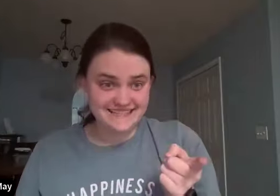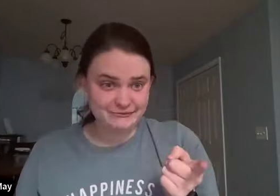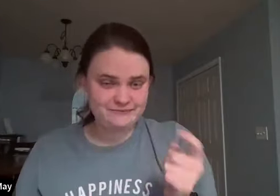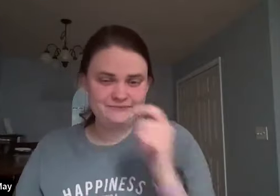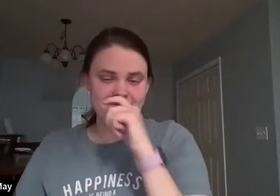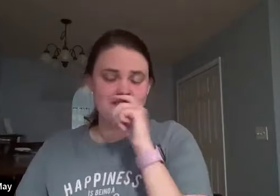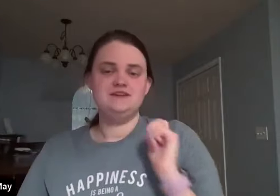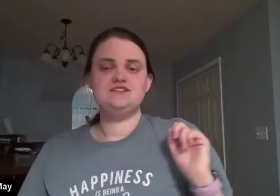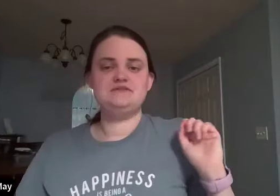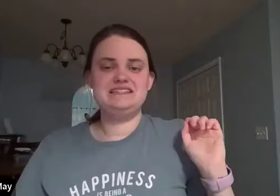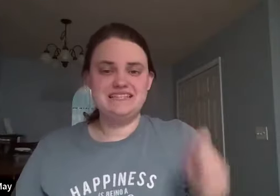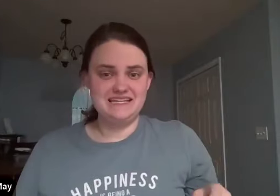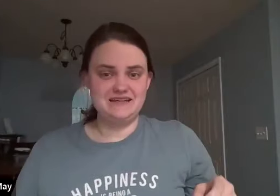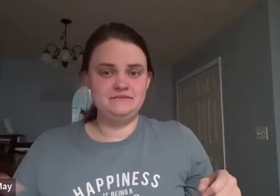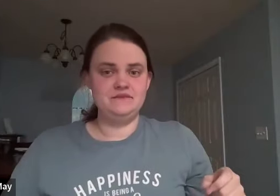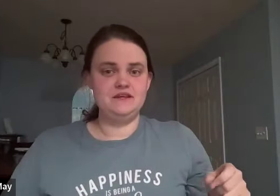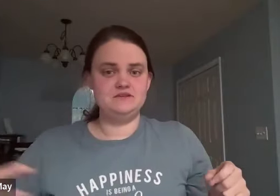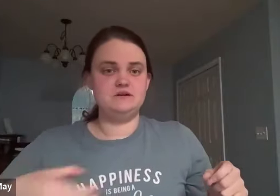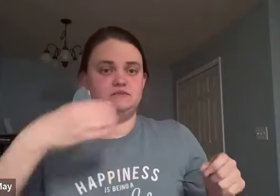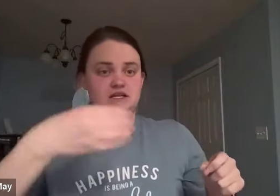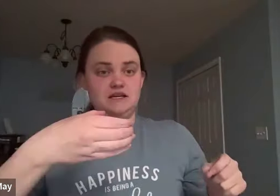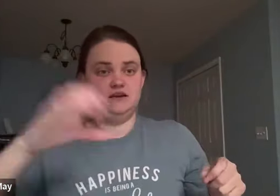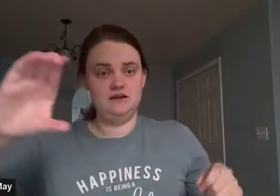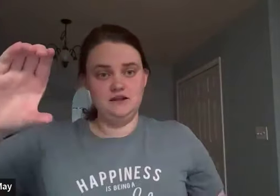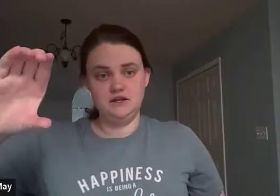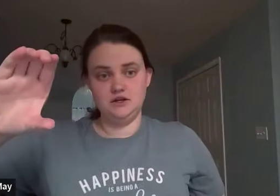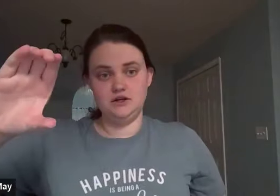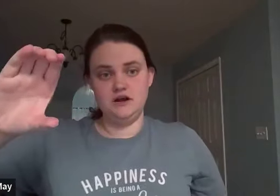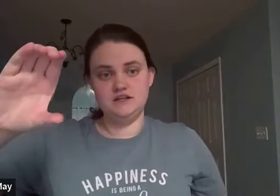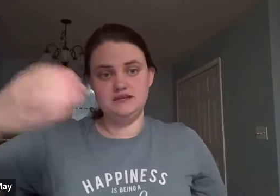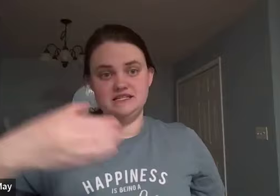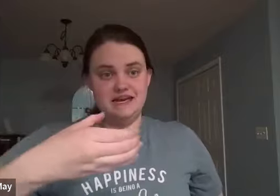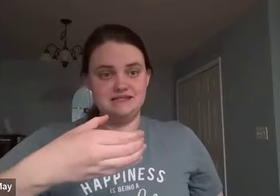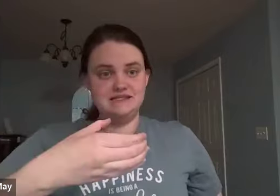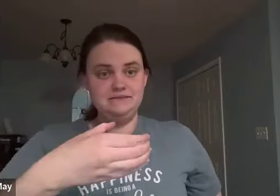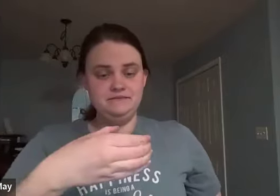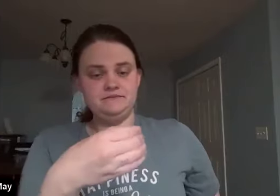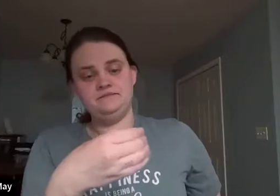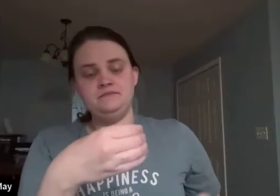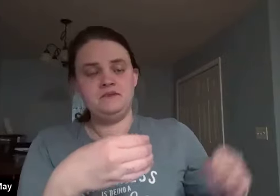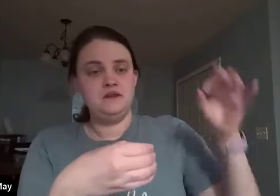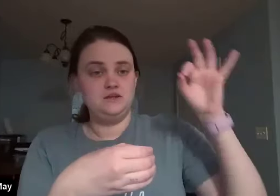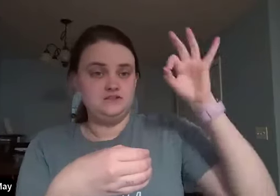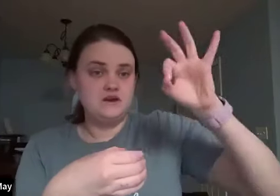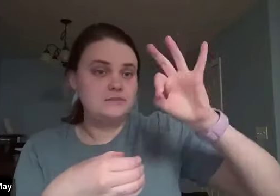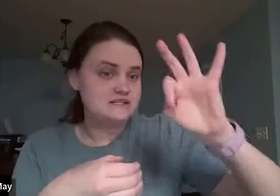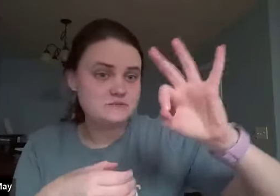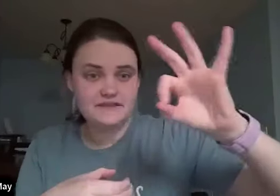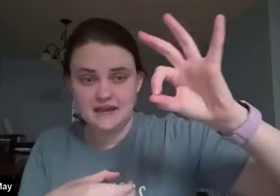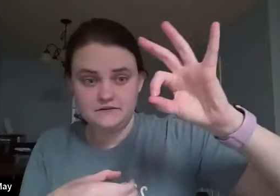tea. So tea is going to be, your non-dominant is in that C. Your dominant is going to be in that F